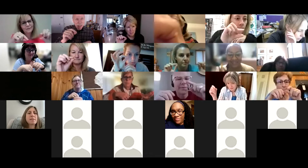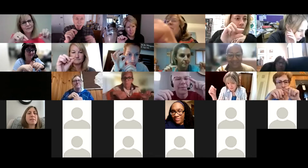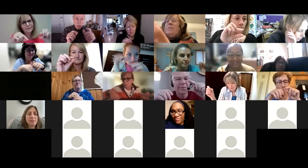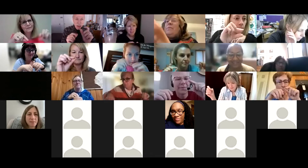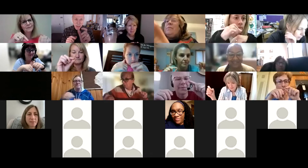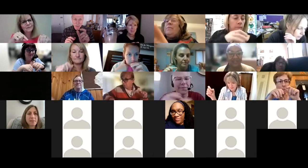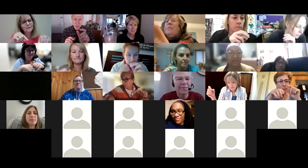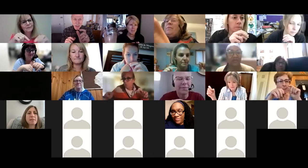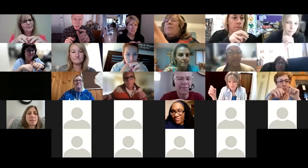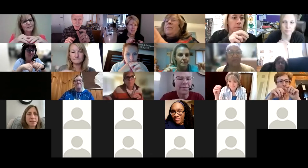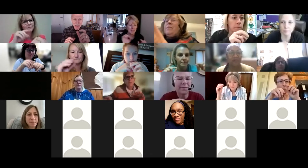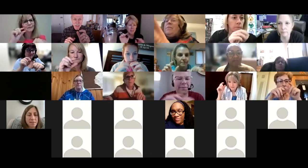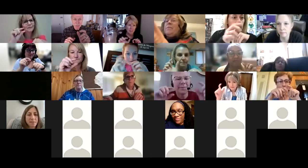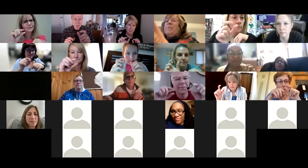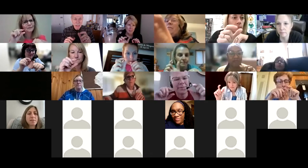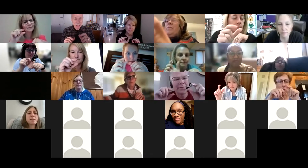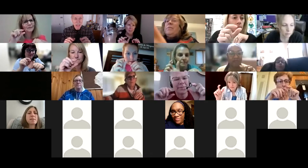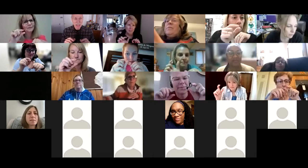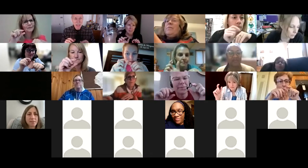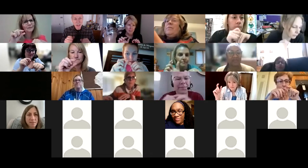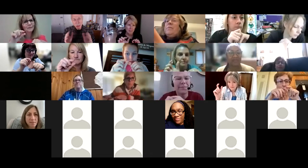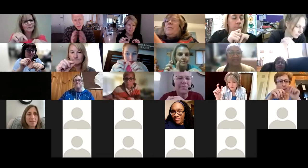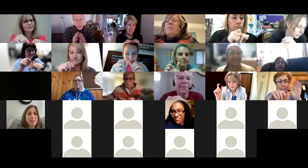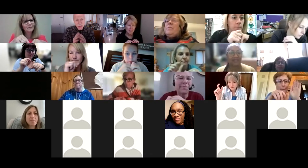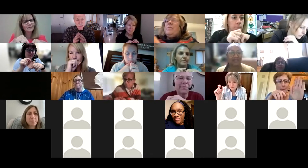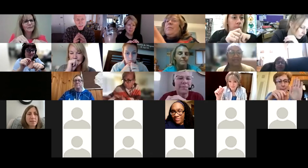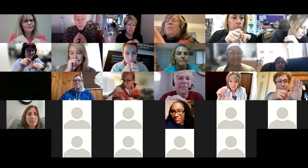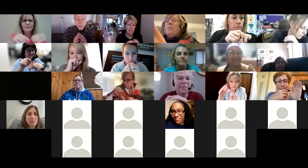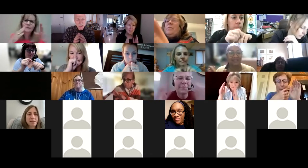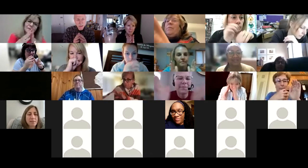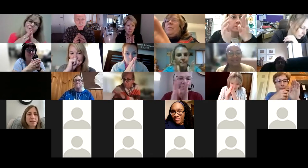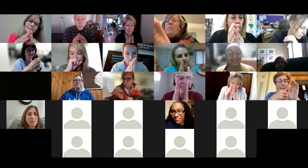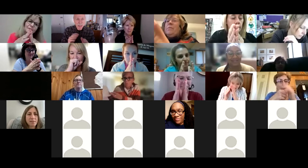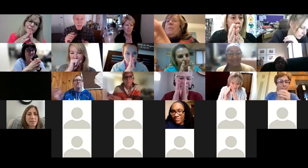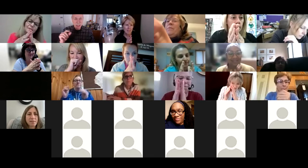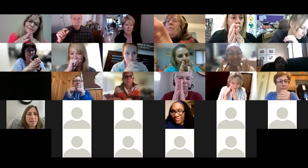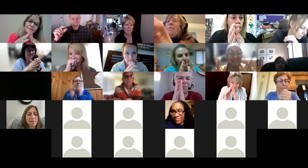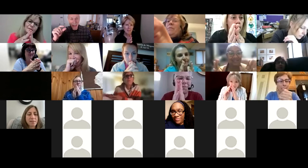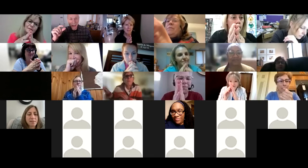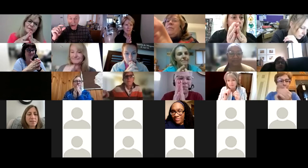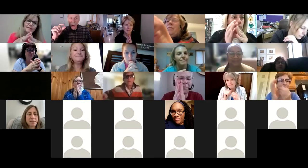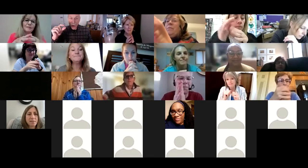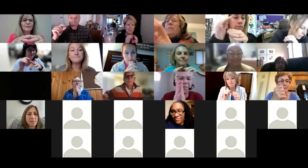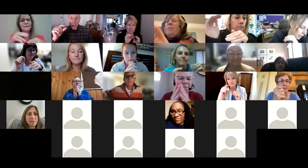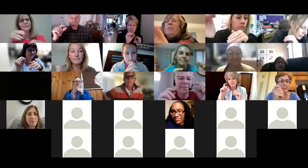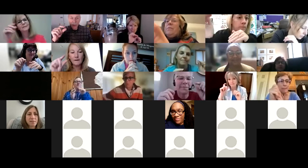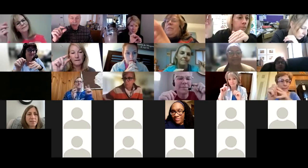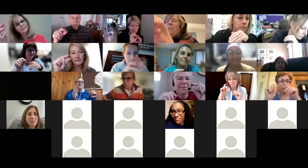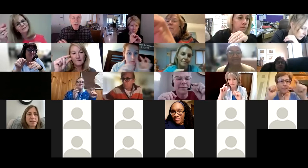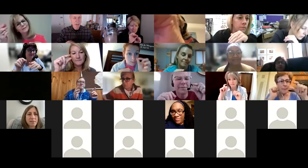And be sure you have the right spacing. And don't crunch your letters together too much. And, oh, don't forget that period.